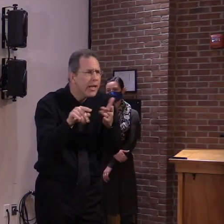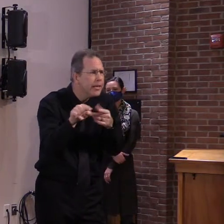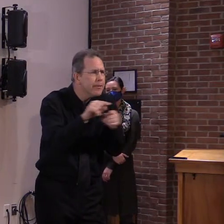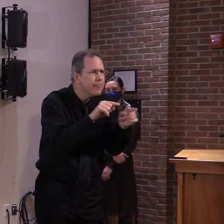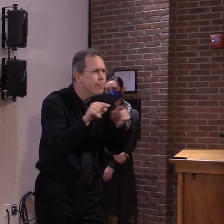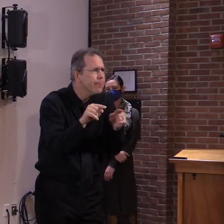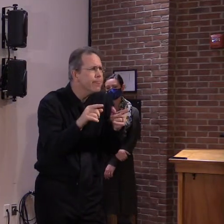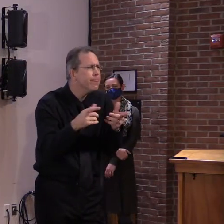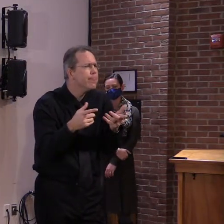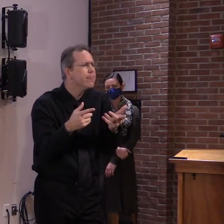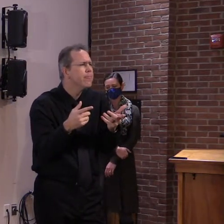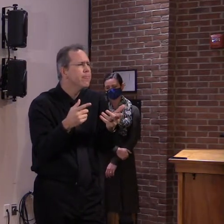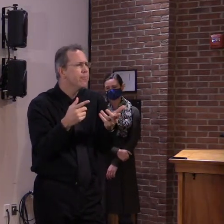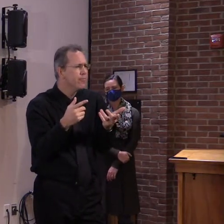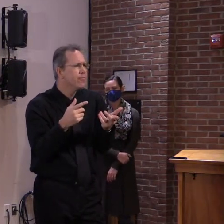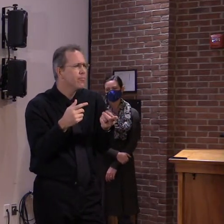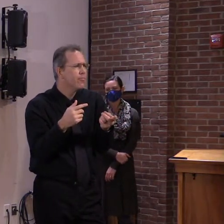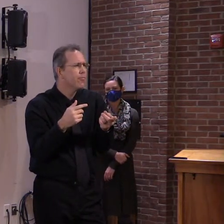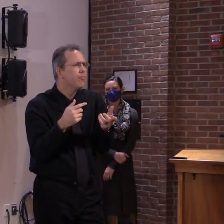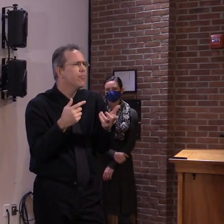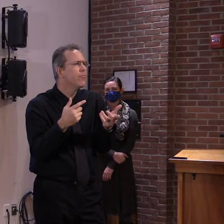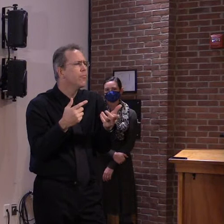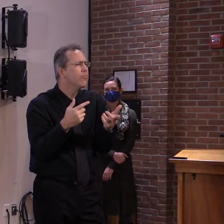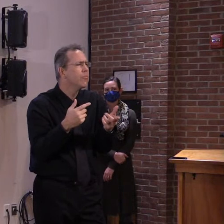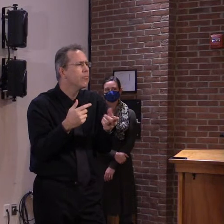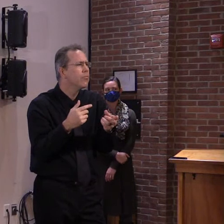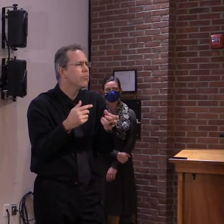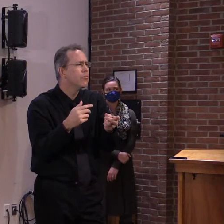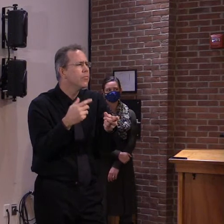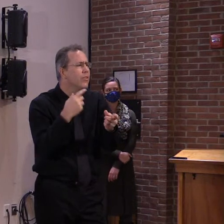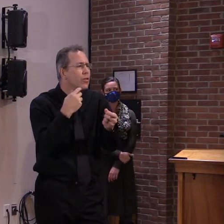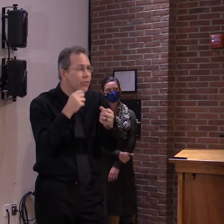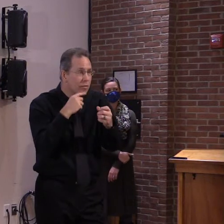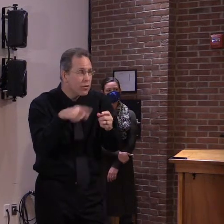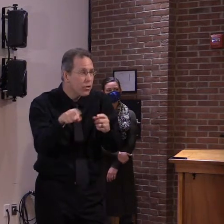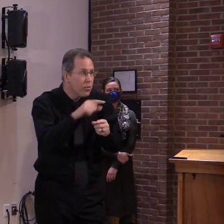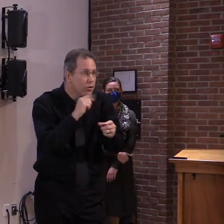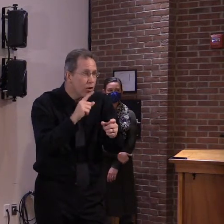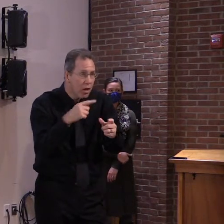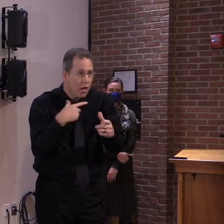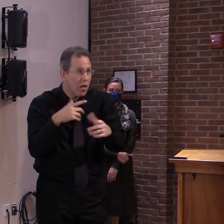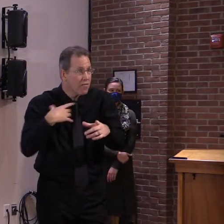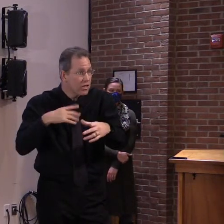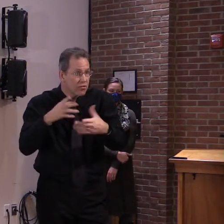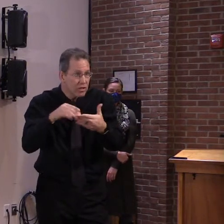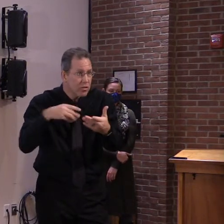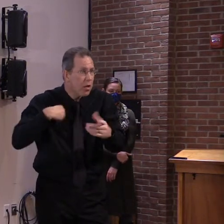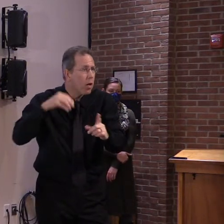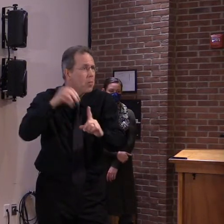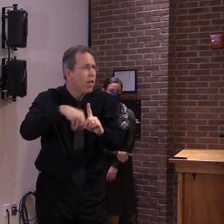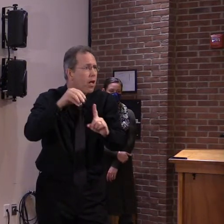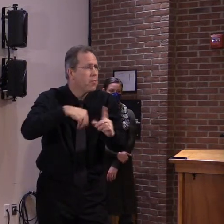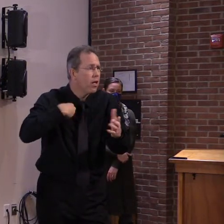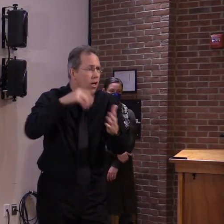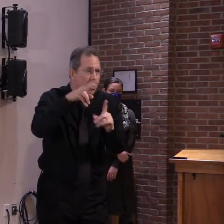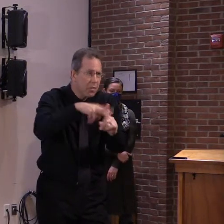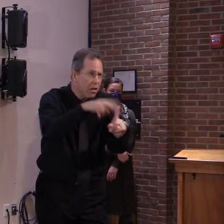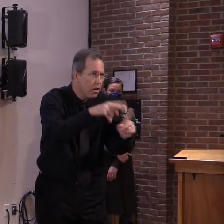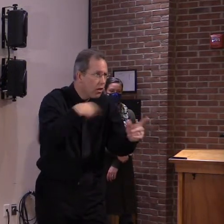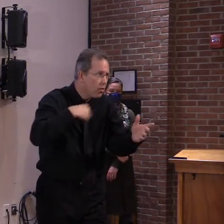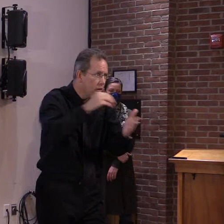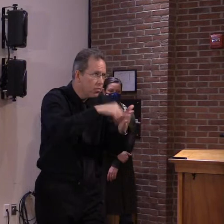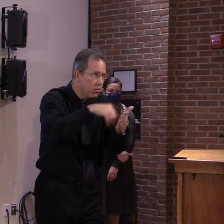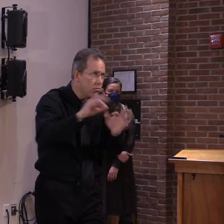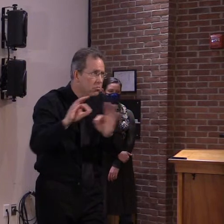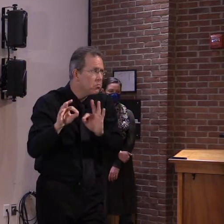coronavirus relief funds on eligible projects before the end of the year. So that's what we call the reconciliation process. So as